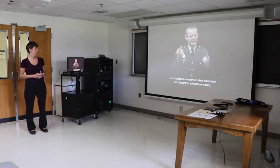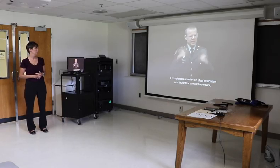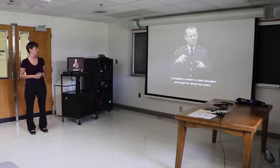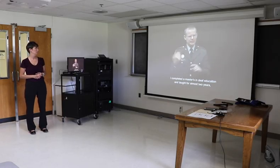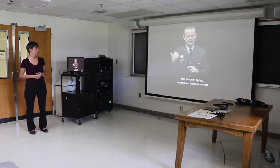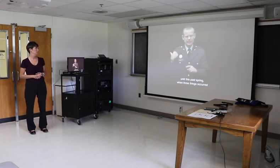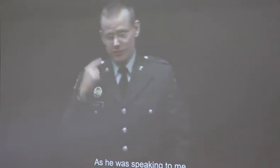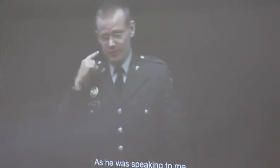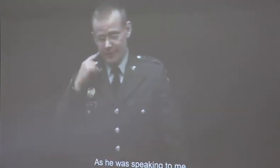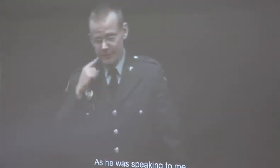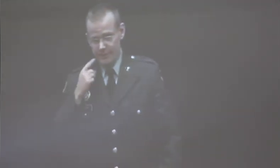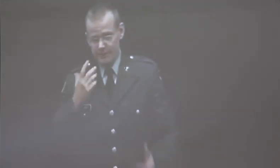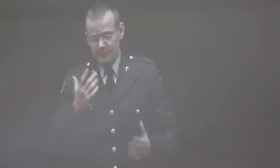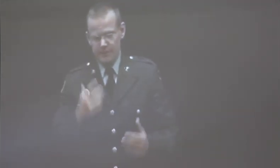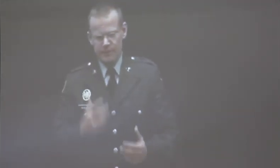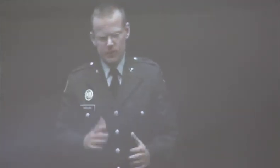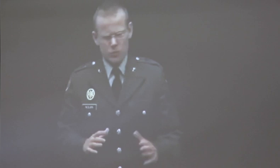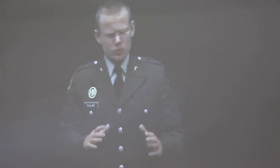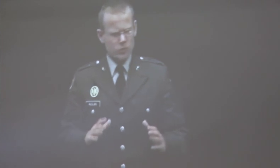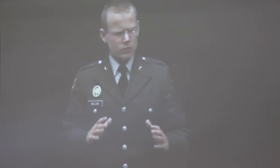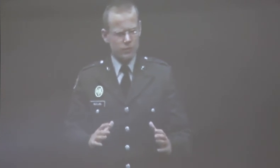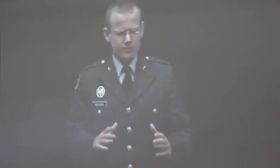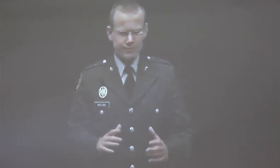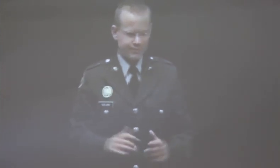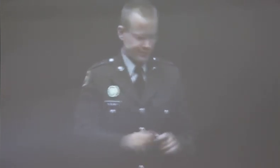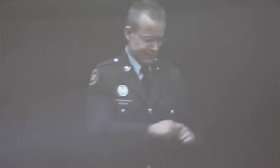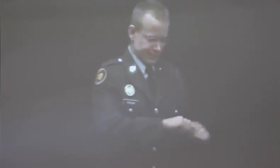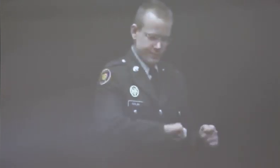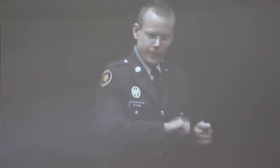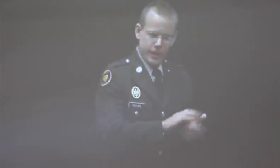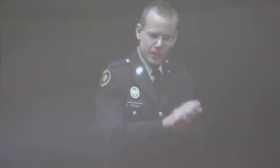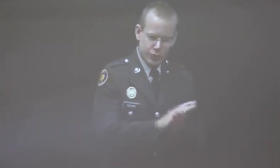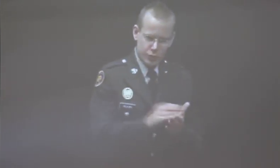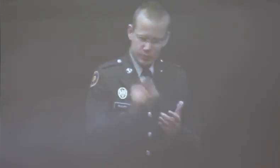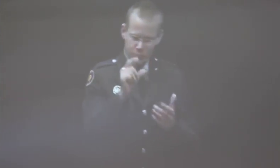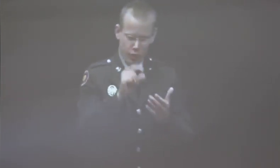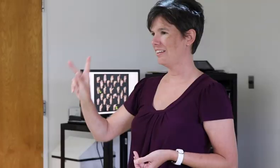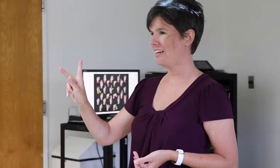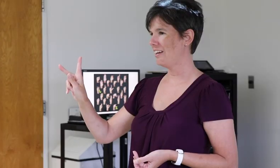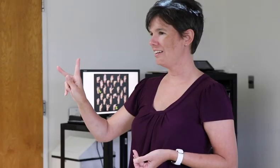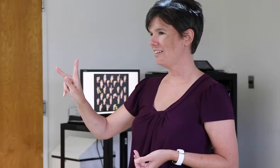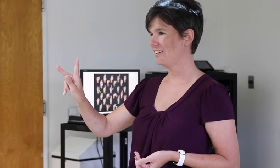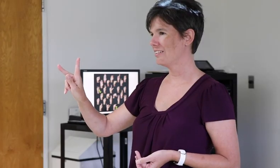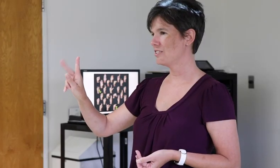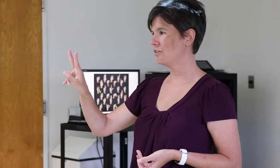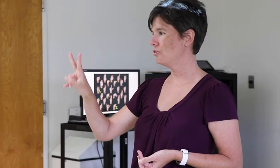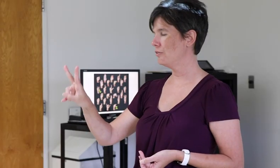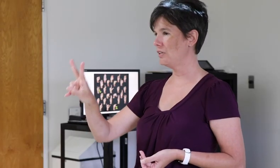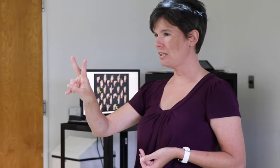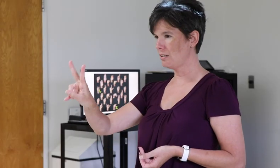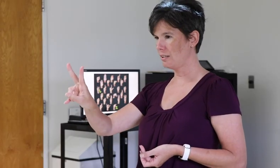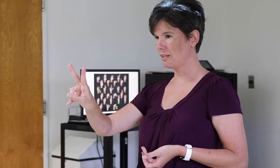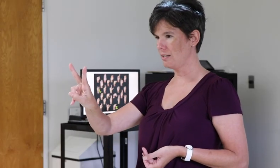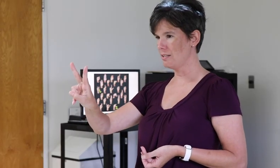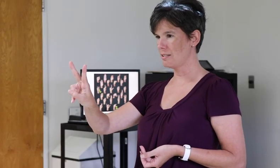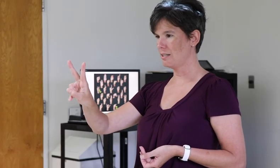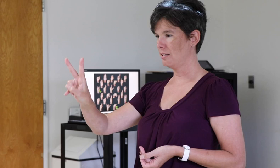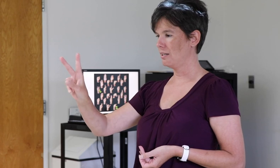interpreting is required by law for patients who are deaf or hard of hearing. BACH uses an outside provider when those services are